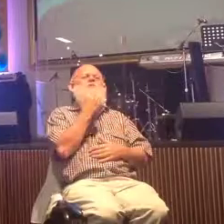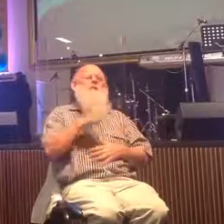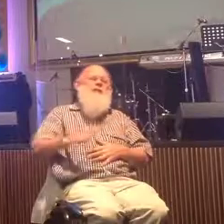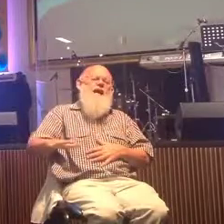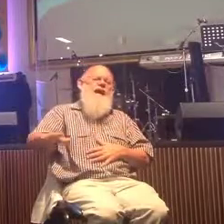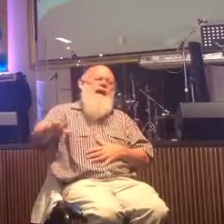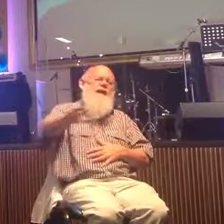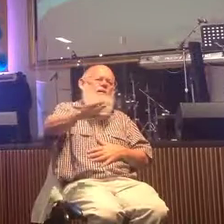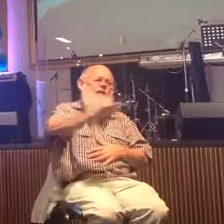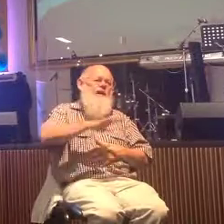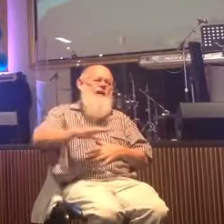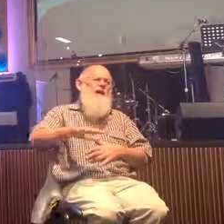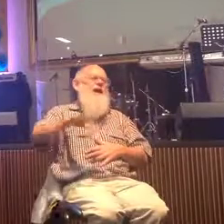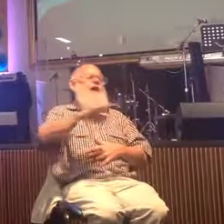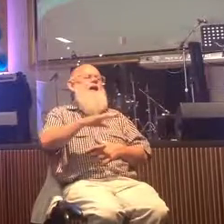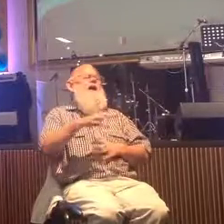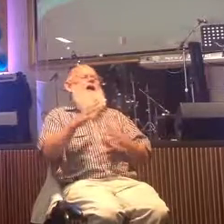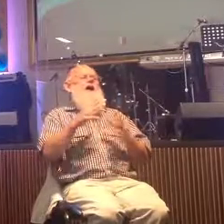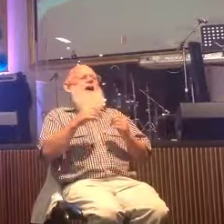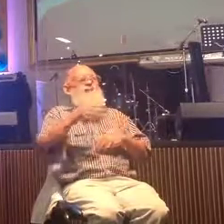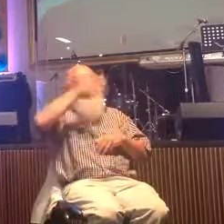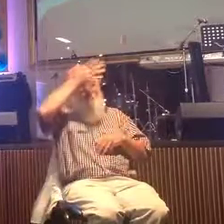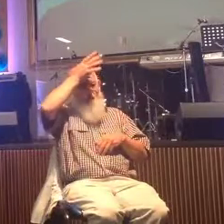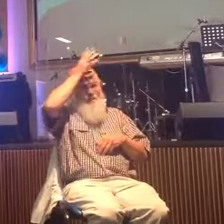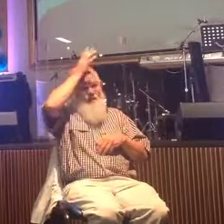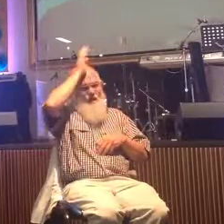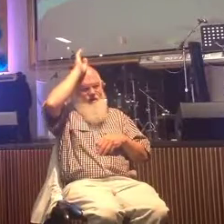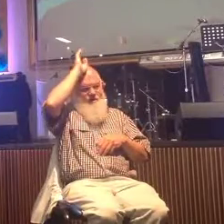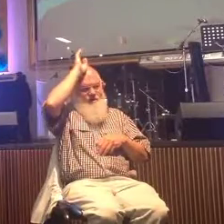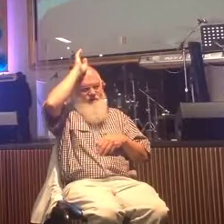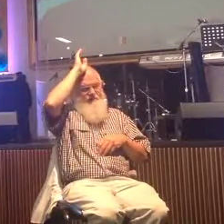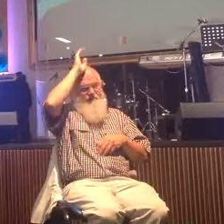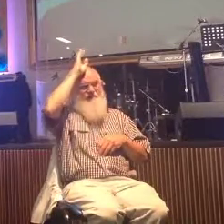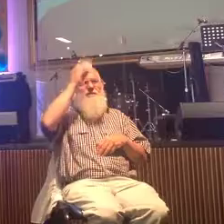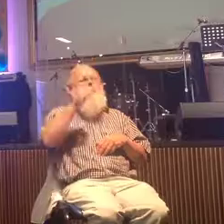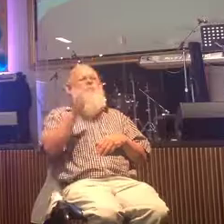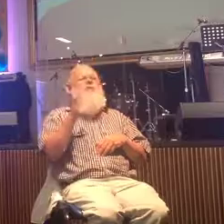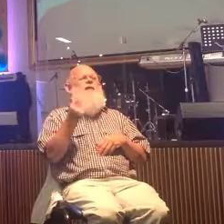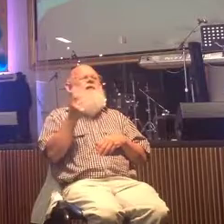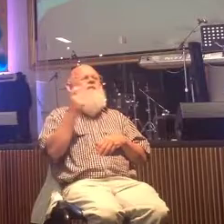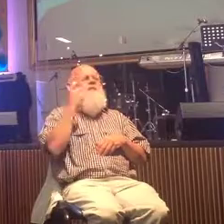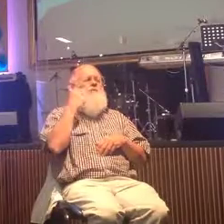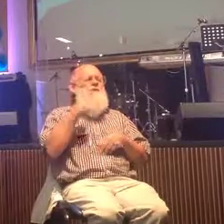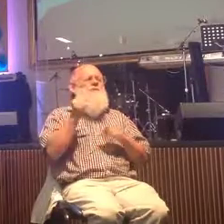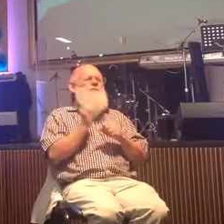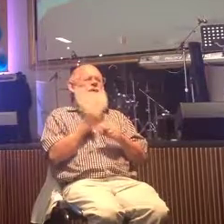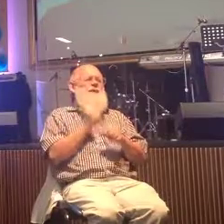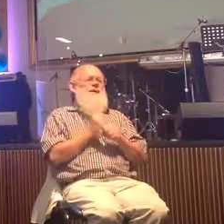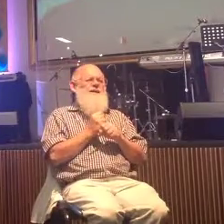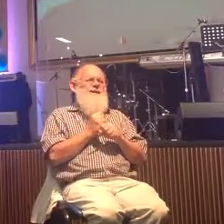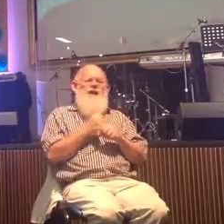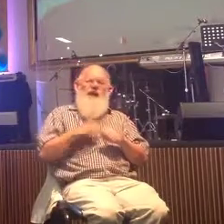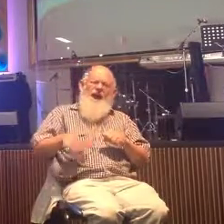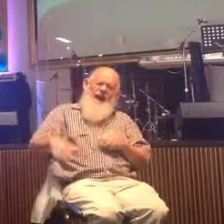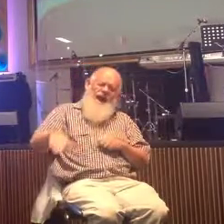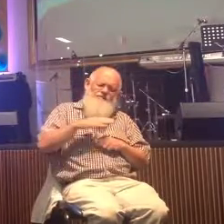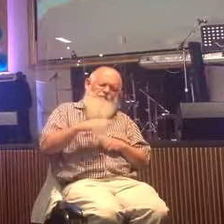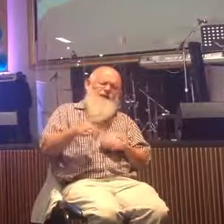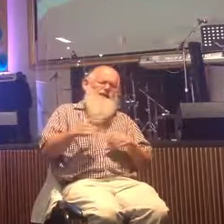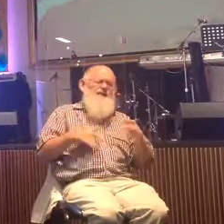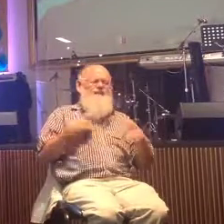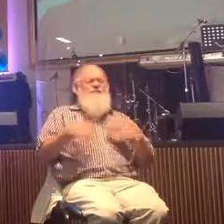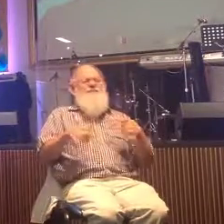the Romans had sort of conquered the area, their goal was to Greekify the whole world, make everyone live our way of life. And